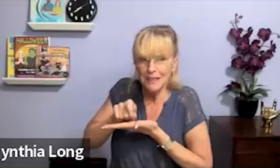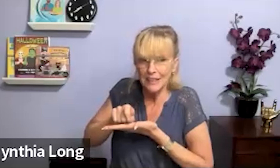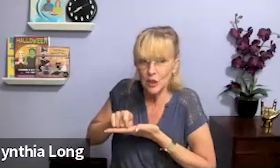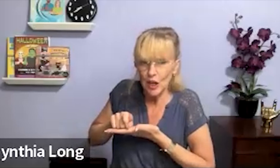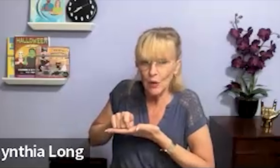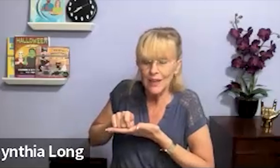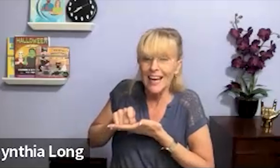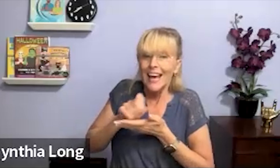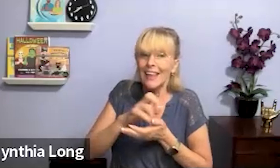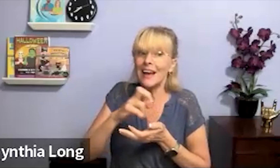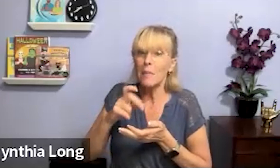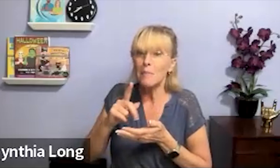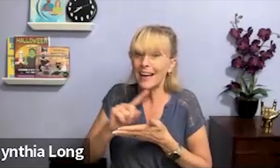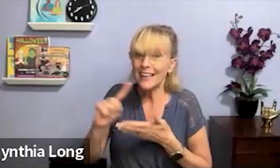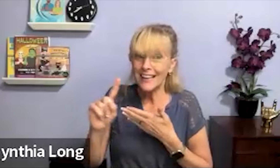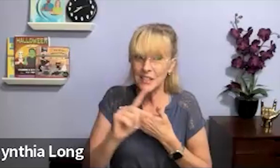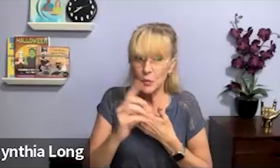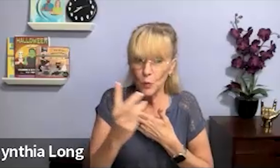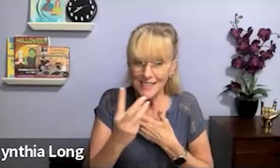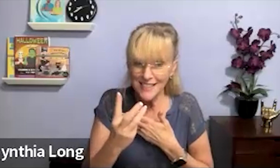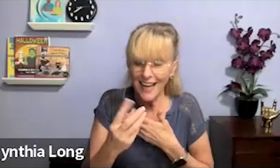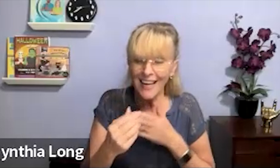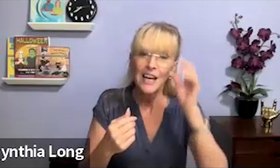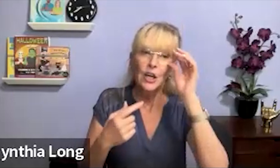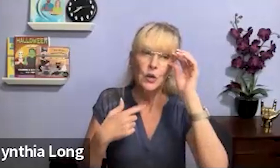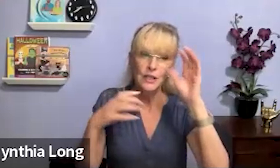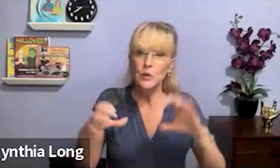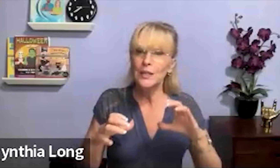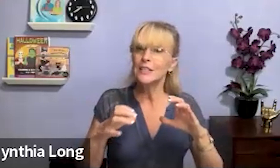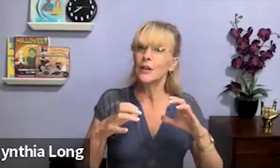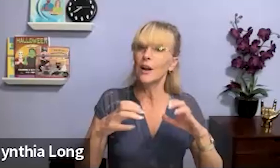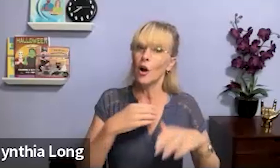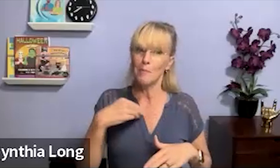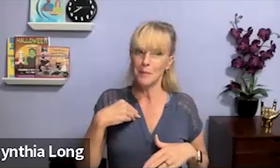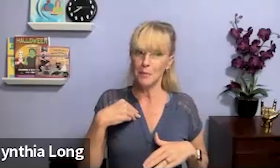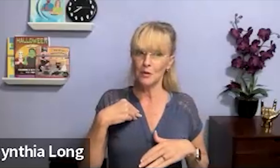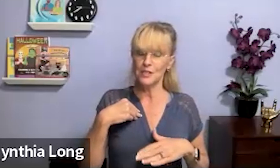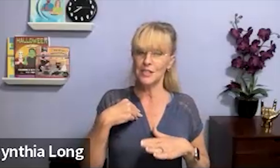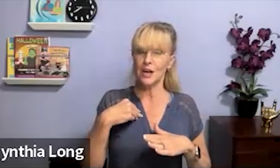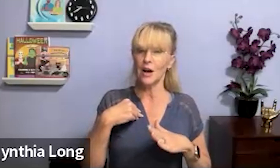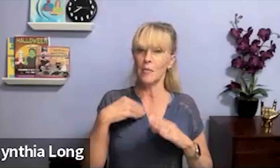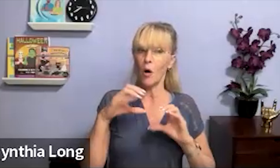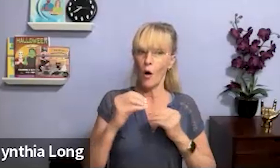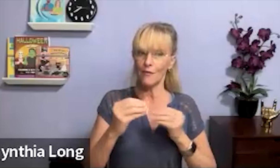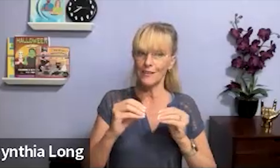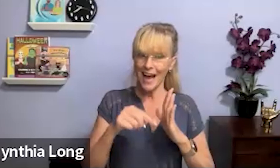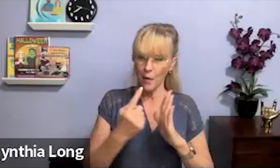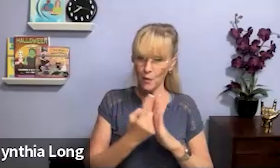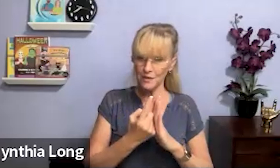little note and then come back next Wednesday. You can do it during our members' office